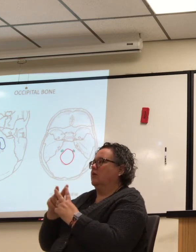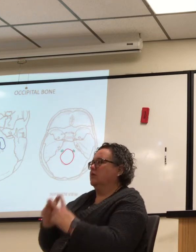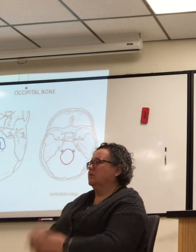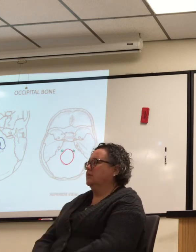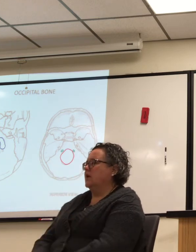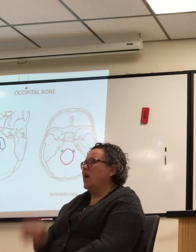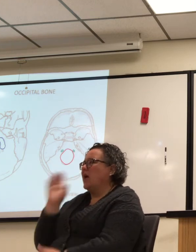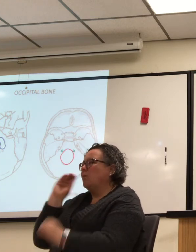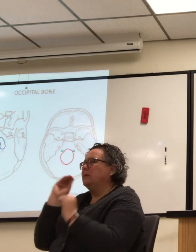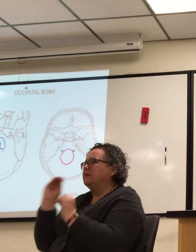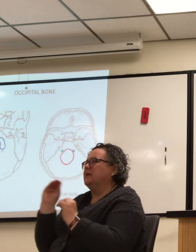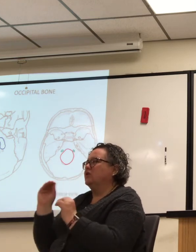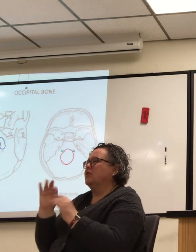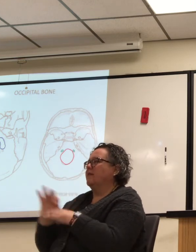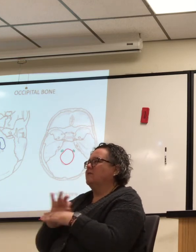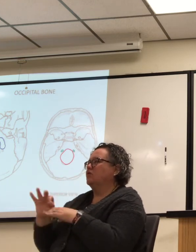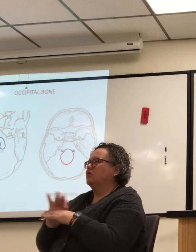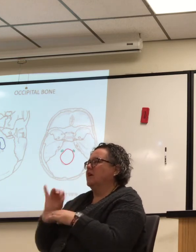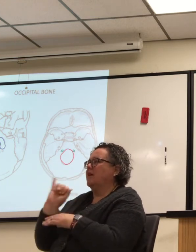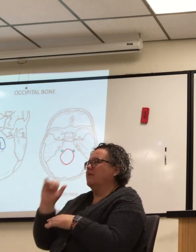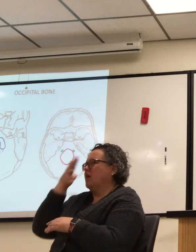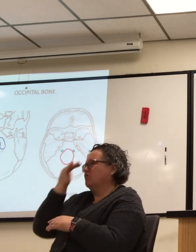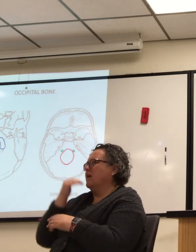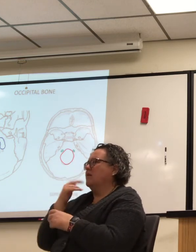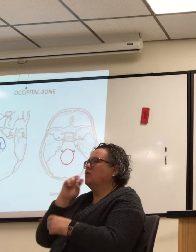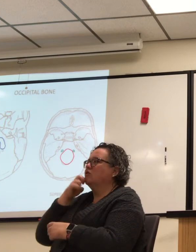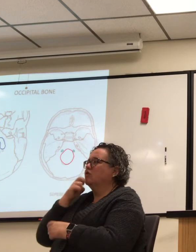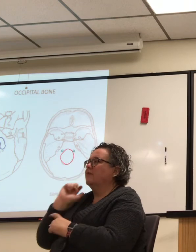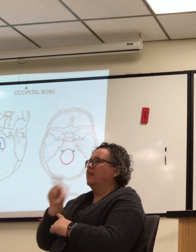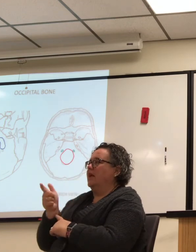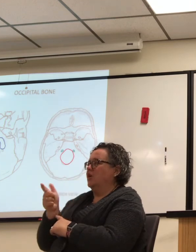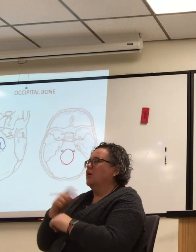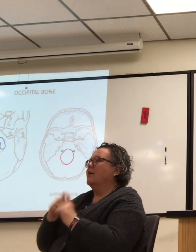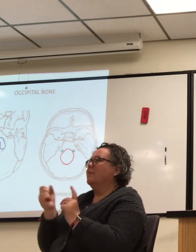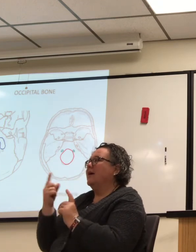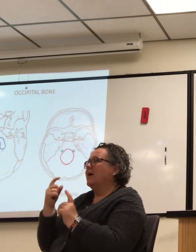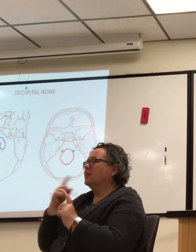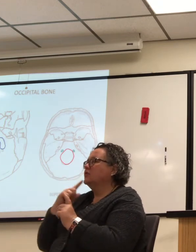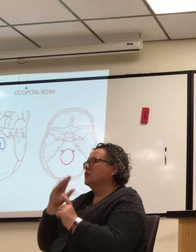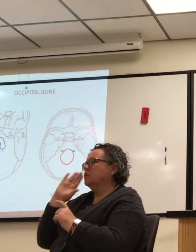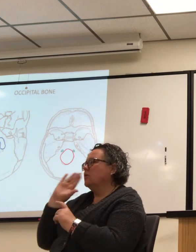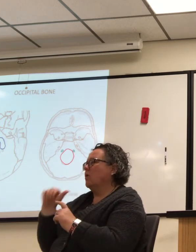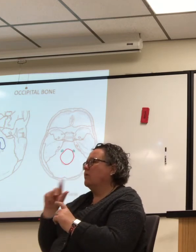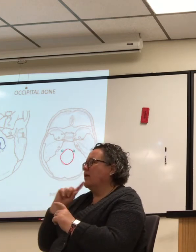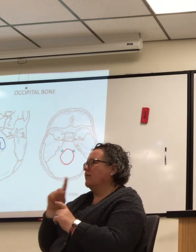I'll teach the function of the cranial nerve later. Just for now, know that they exit the hypoglossal canal.